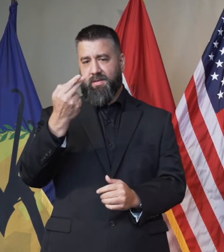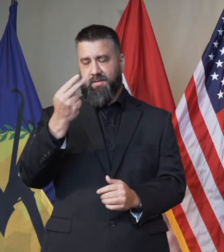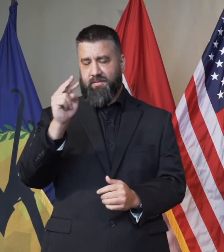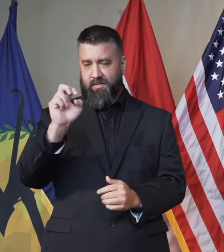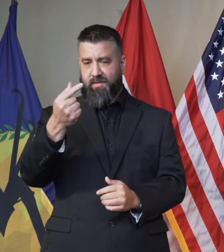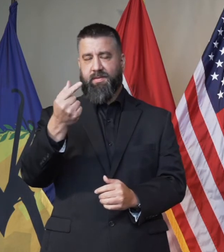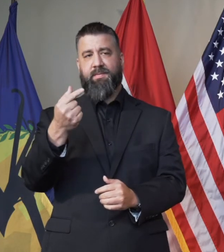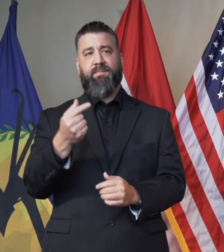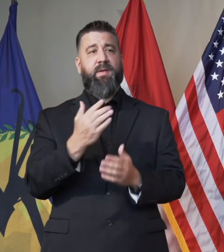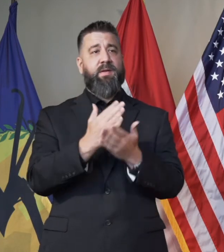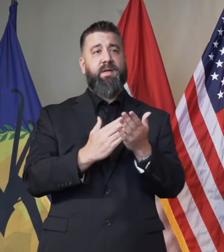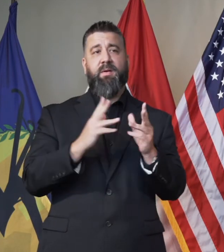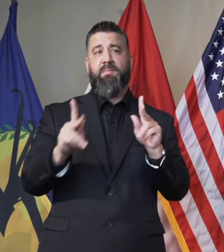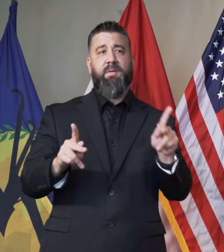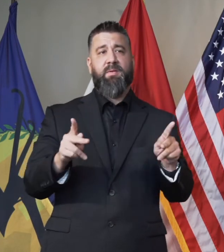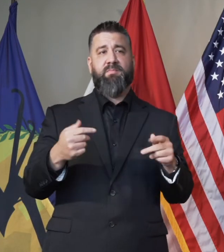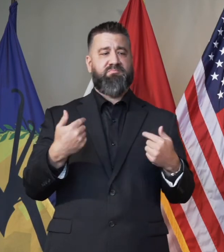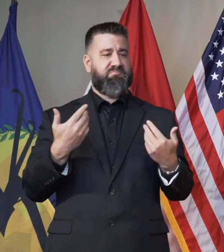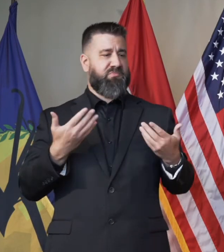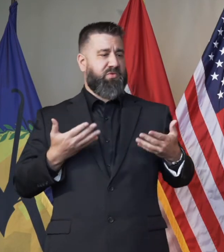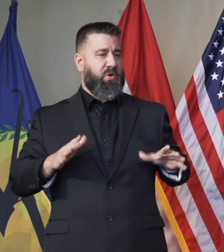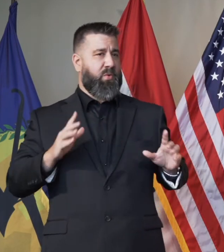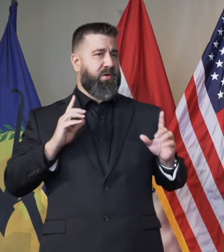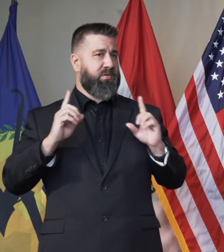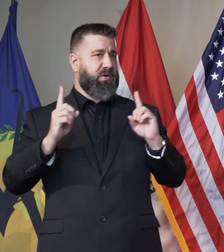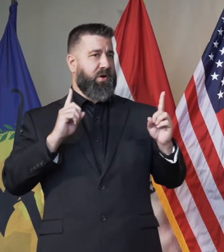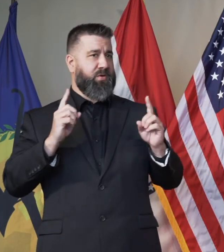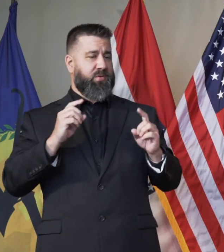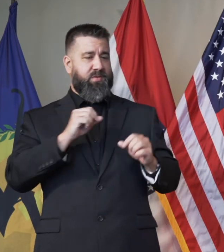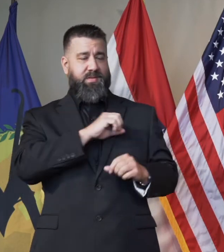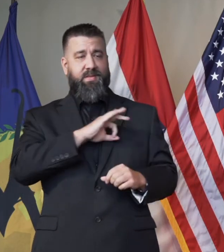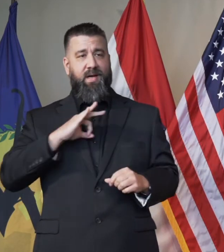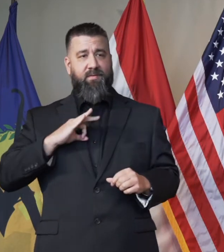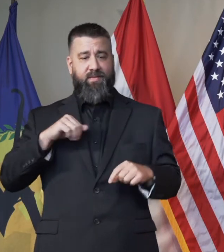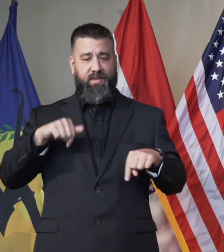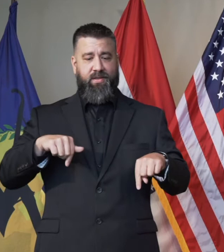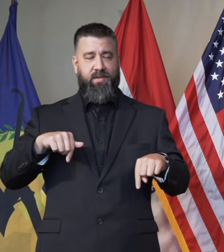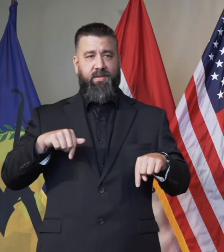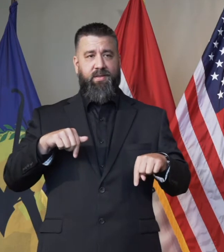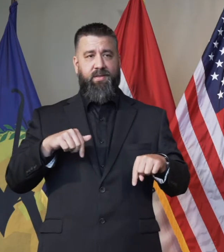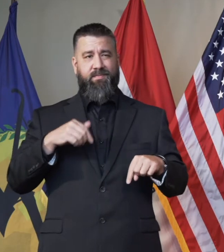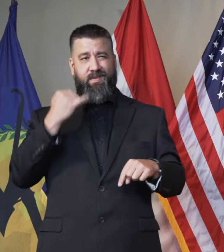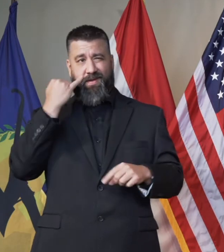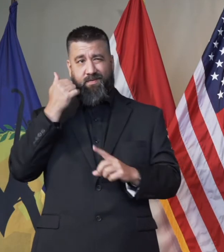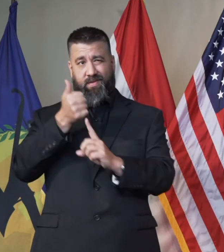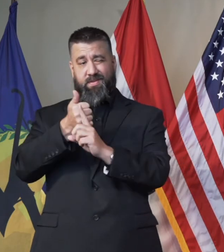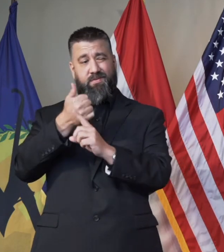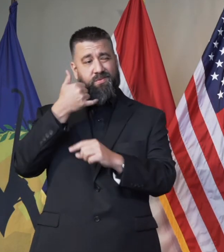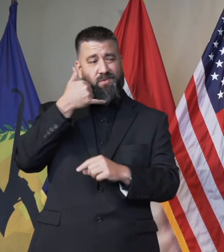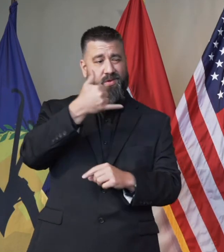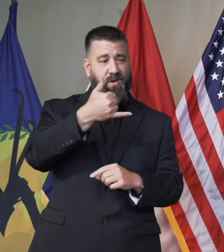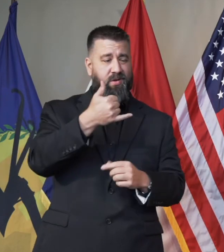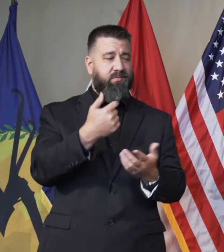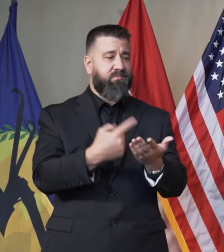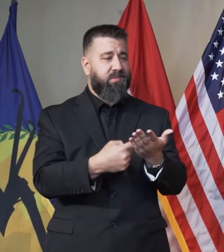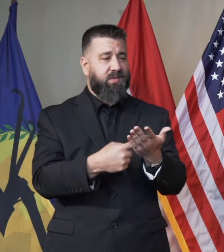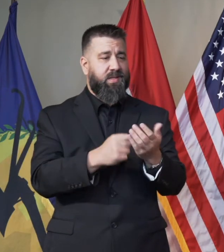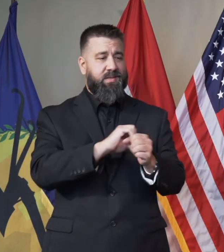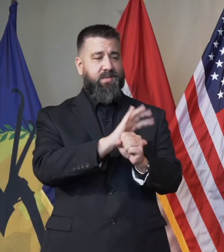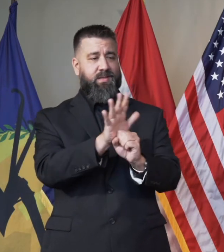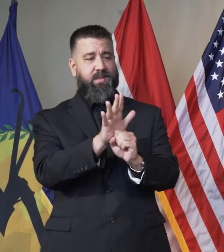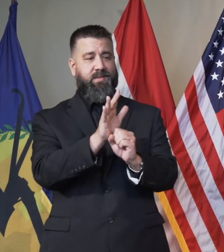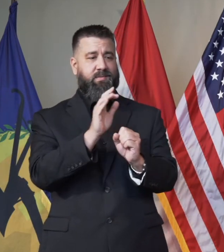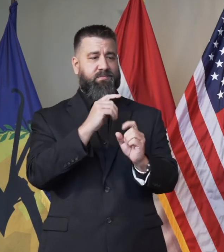that do not want to talk to our county employees when they call to follow up on contact tracing, and